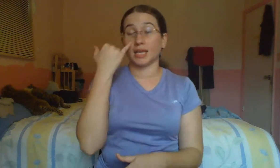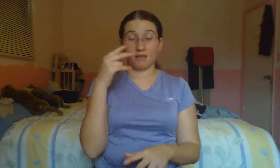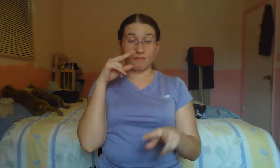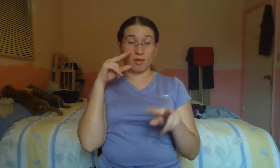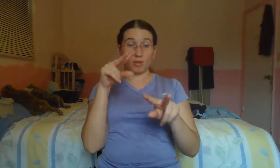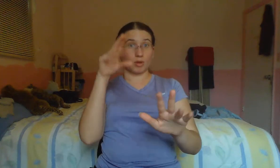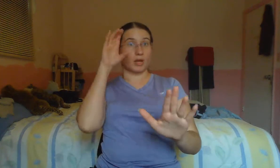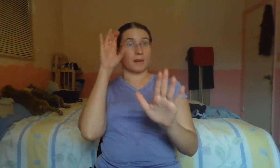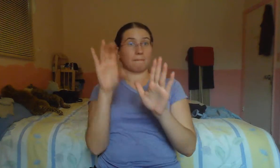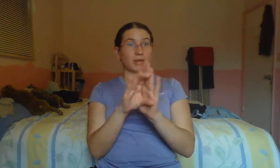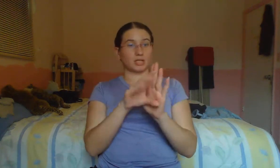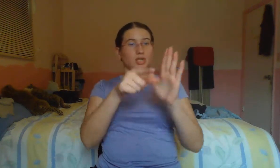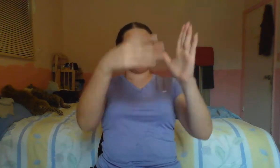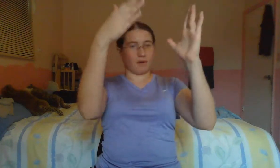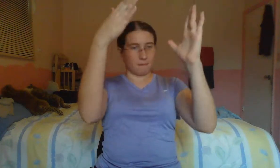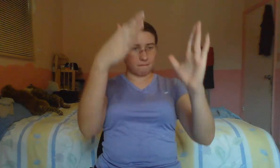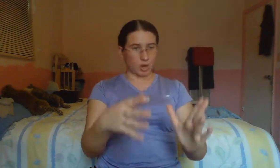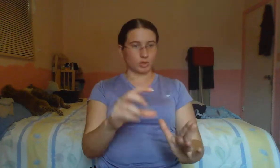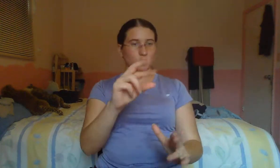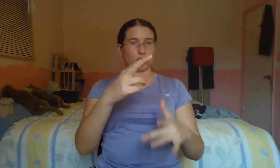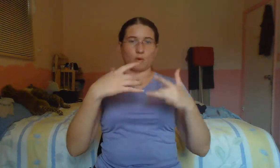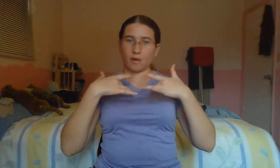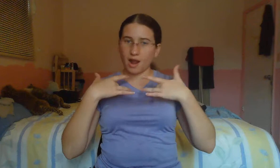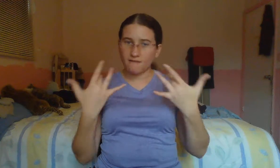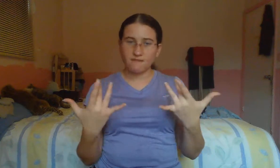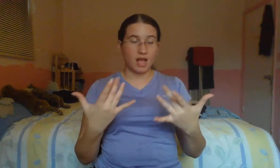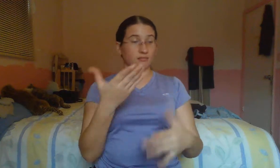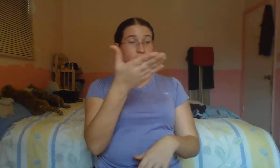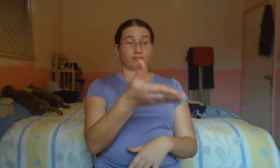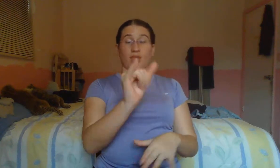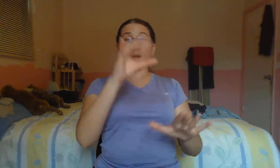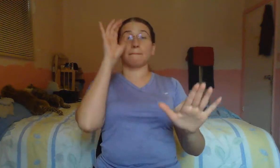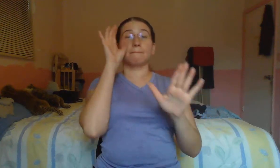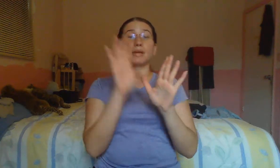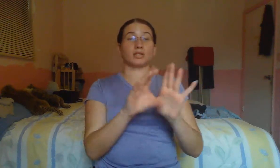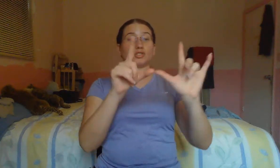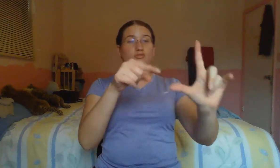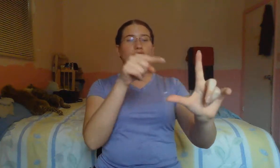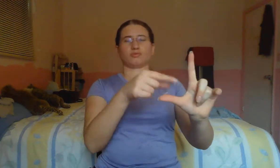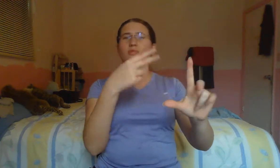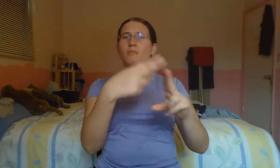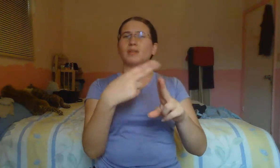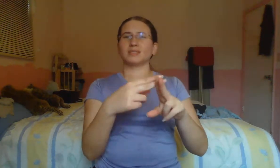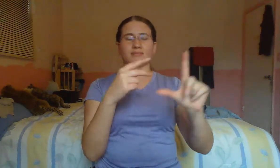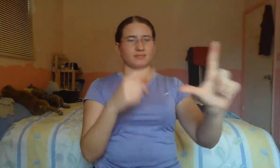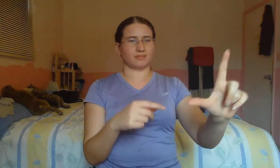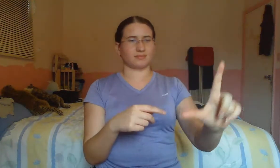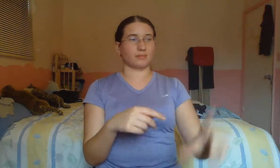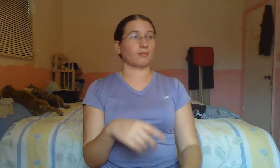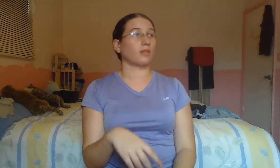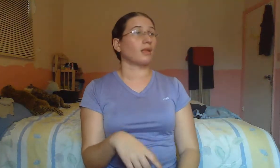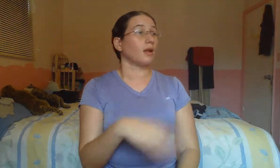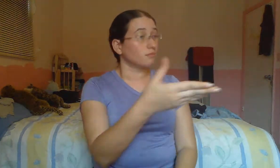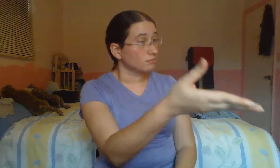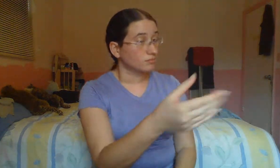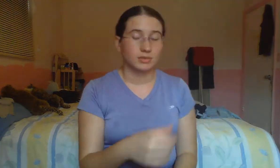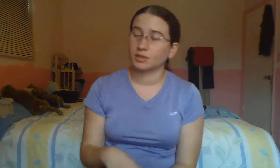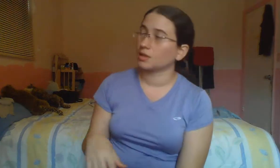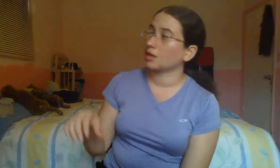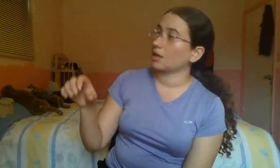somebody or an event, it could be what could it be called? Secondary source? Well, no, it's a primary source